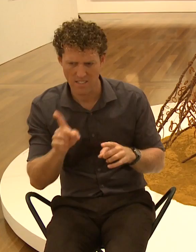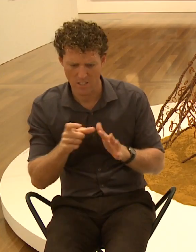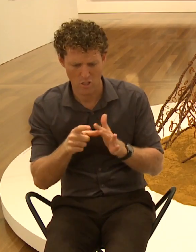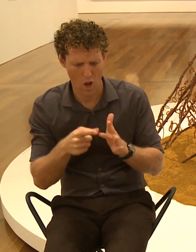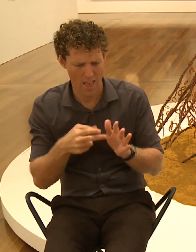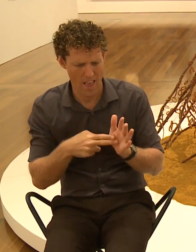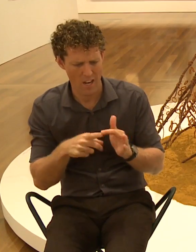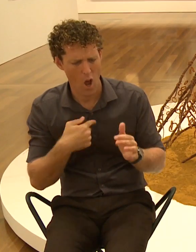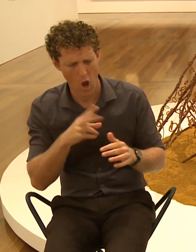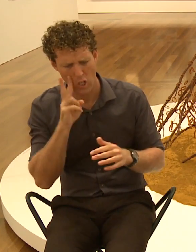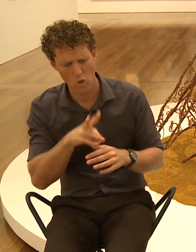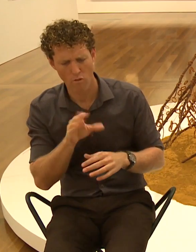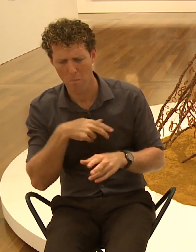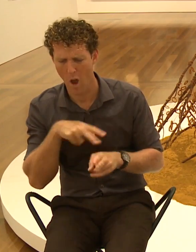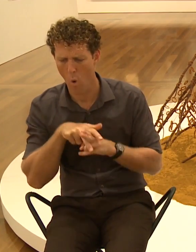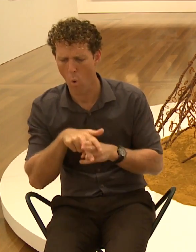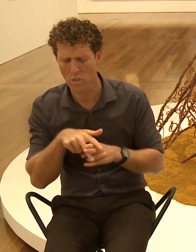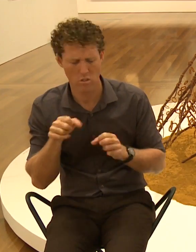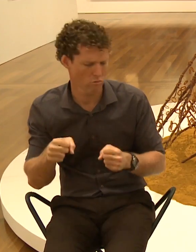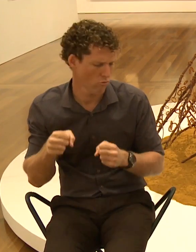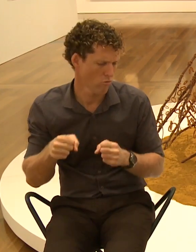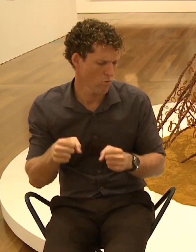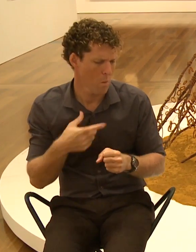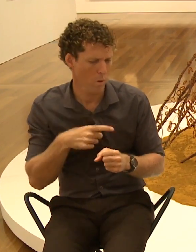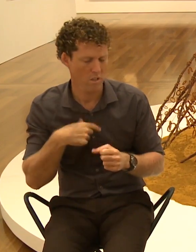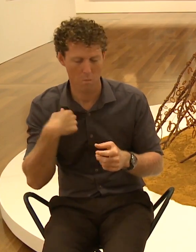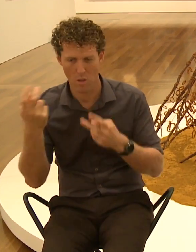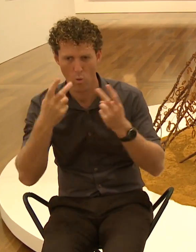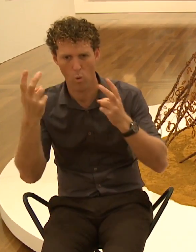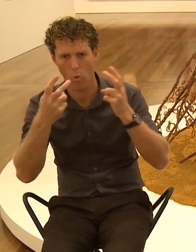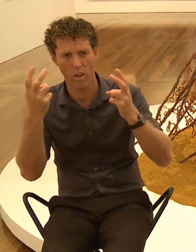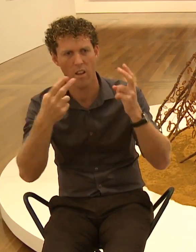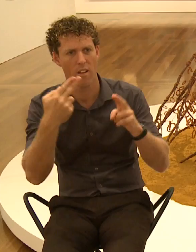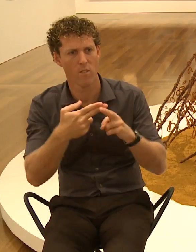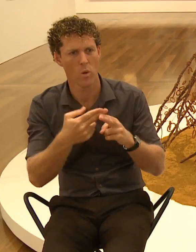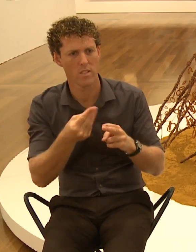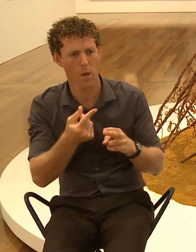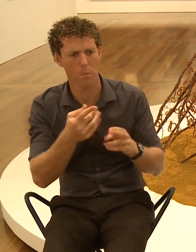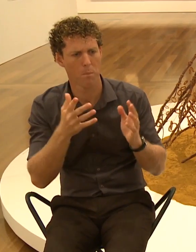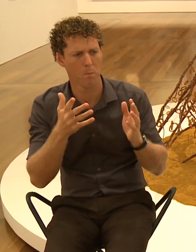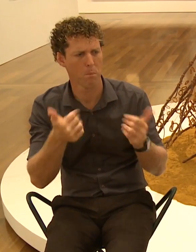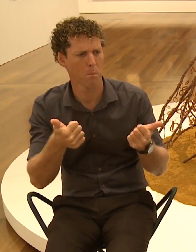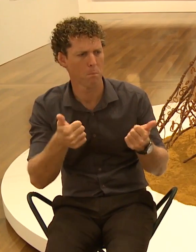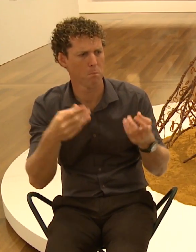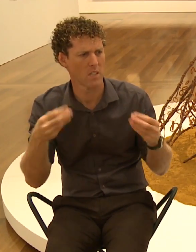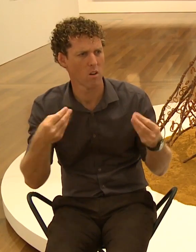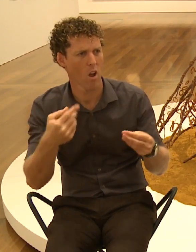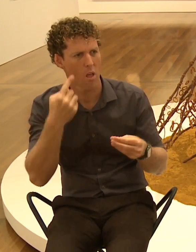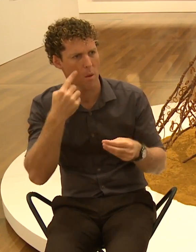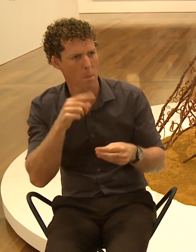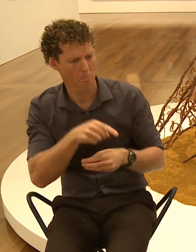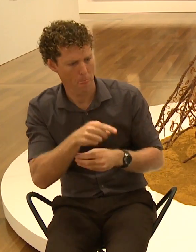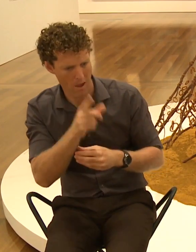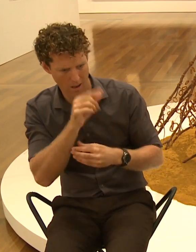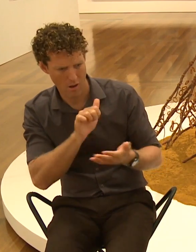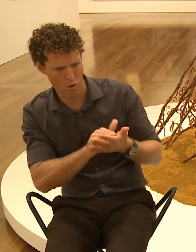off a horse, you know, because I'd always been searching for this material, and I'd sort of thought, well, maybe I can use the